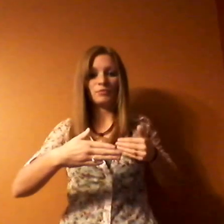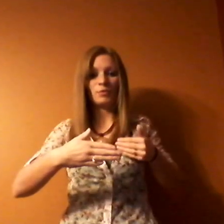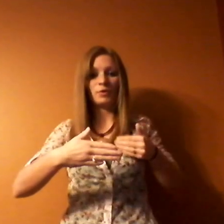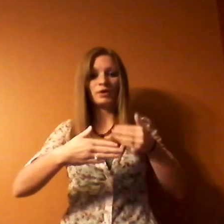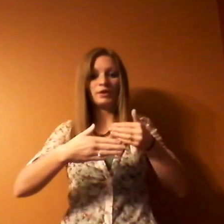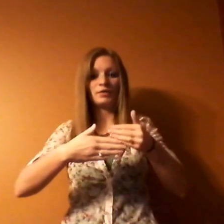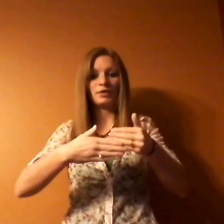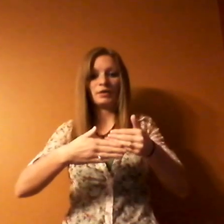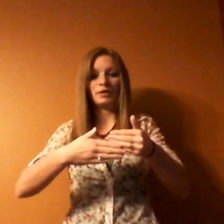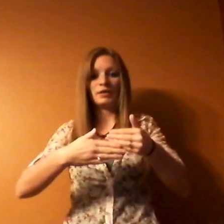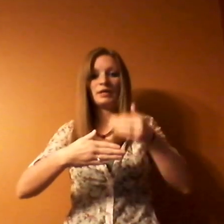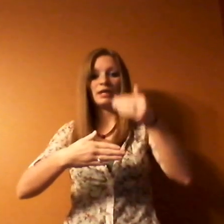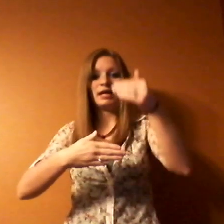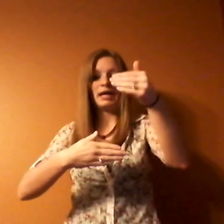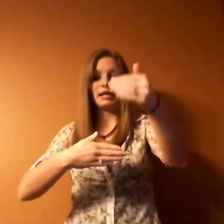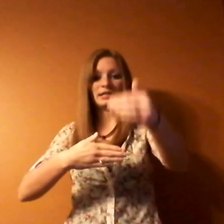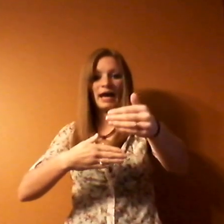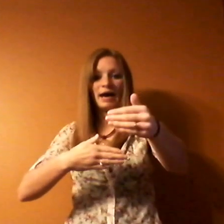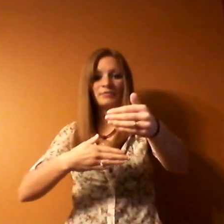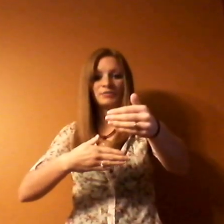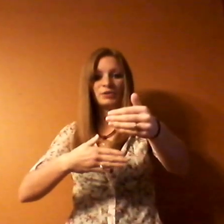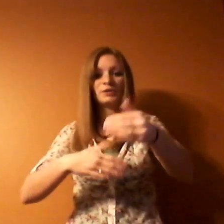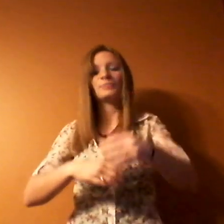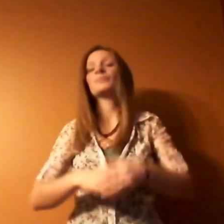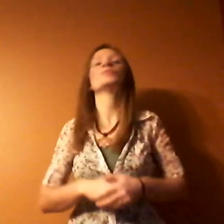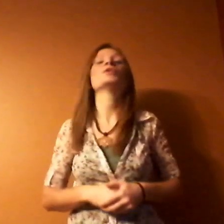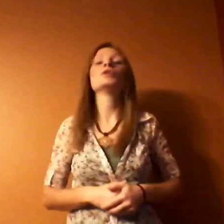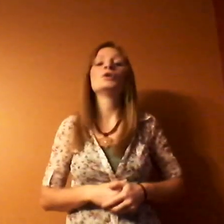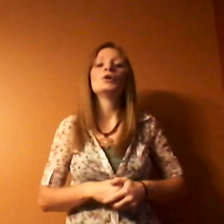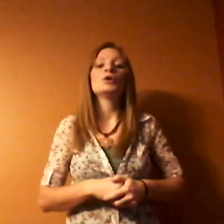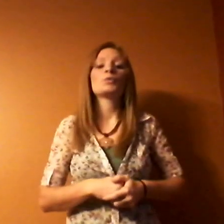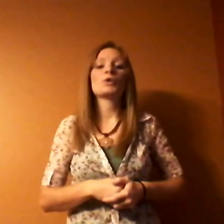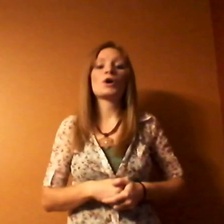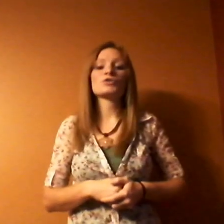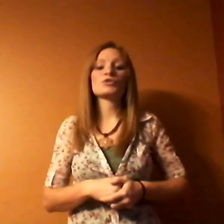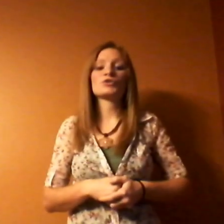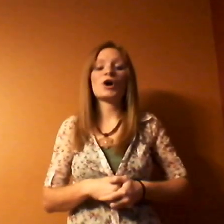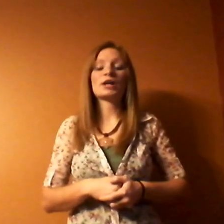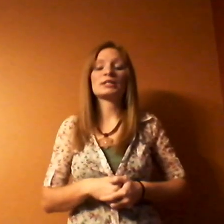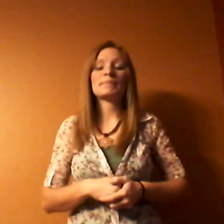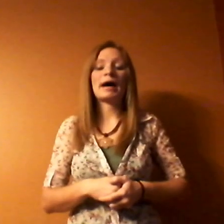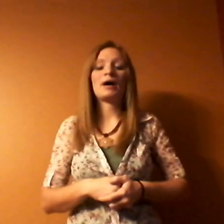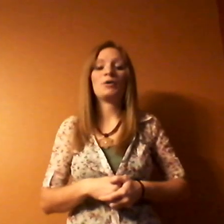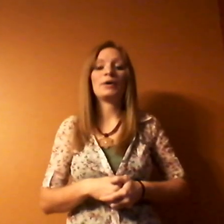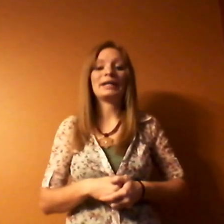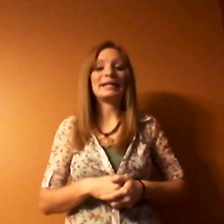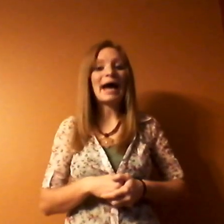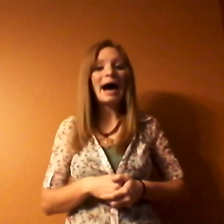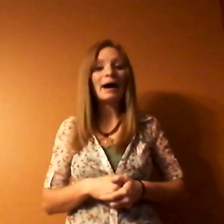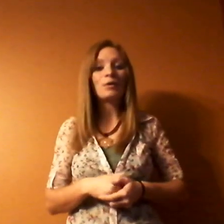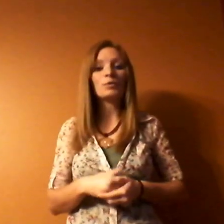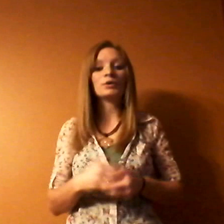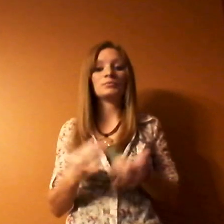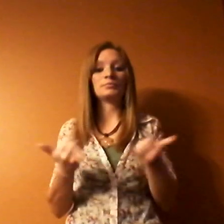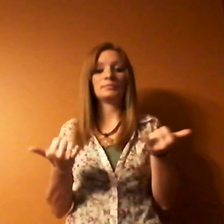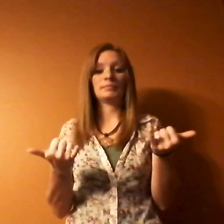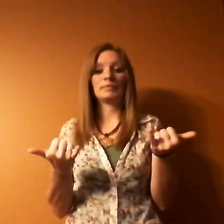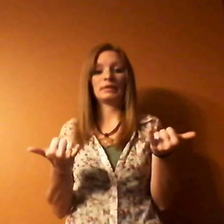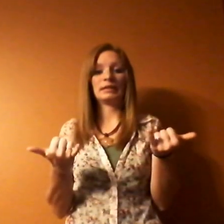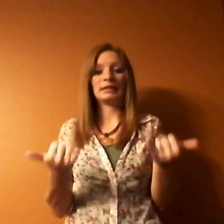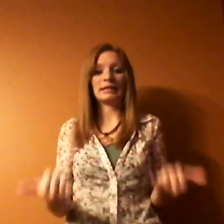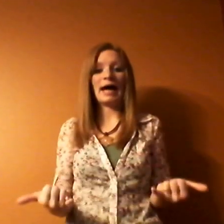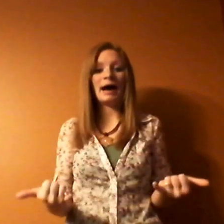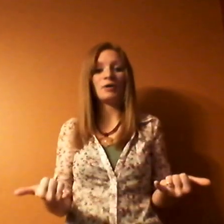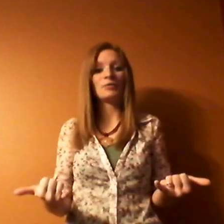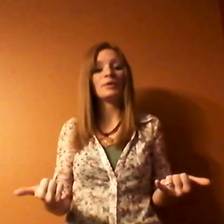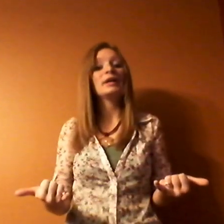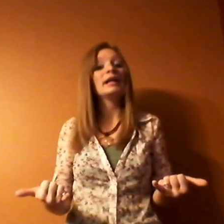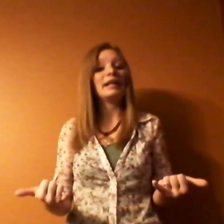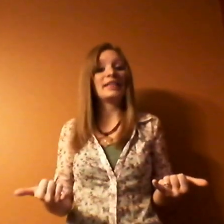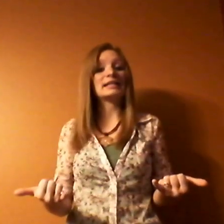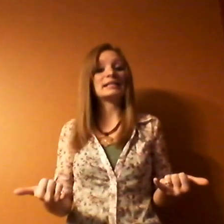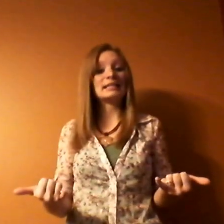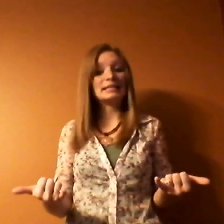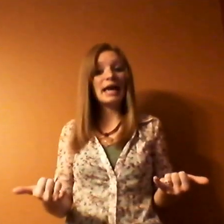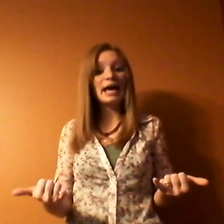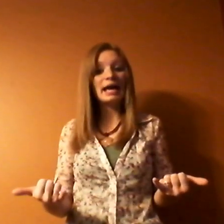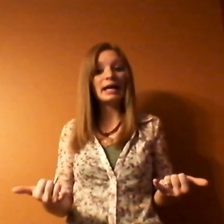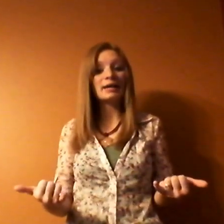before, and after. We also talked about now, and then today